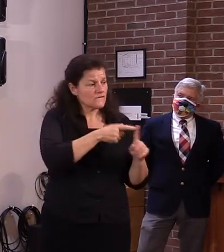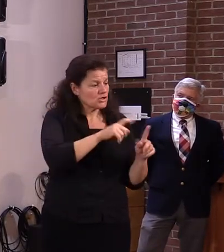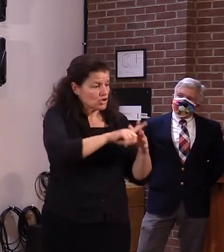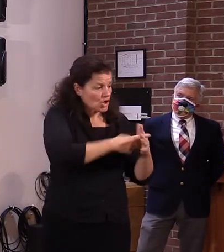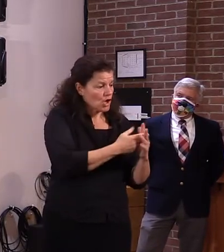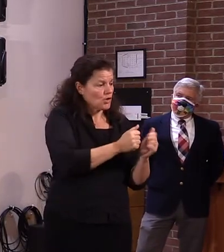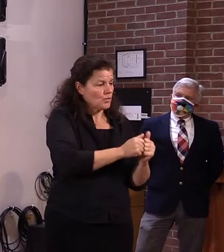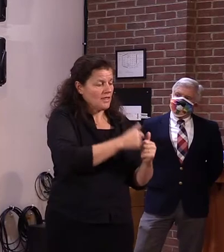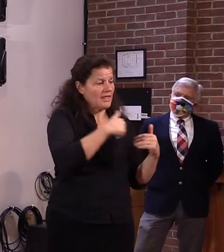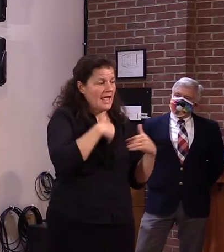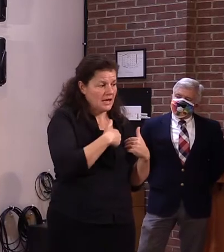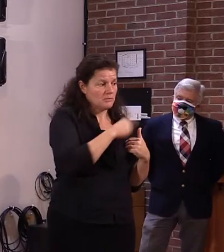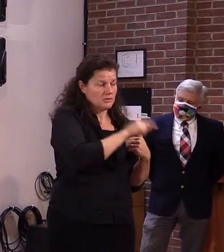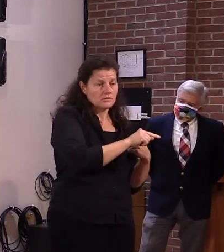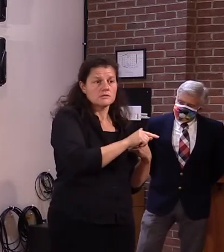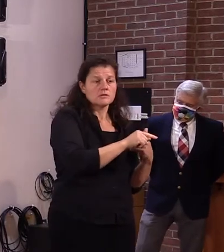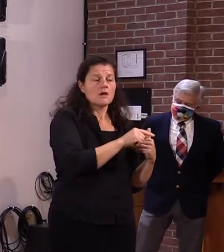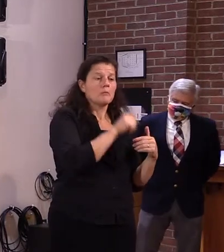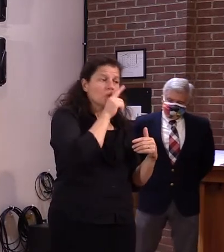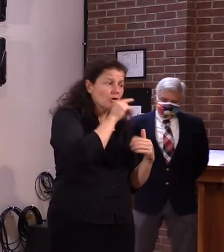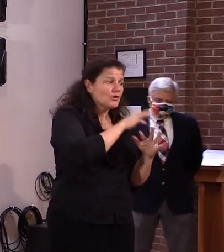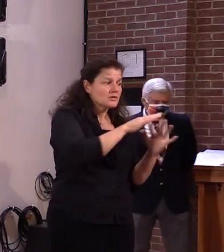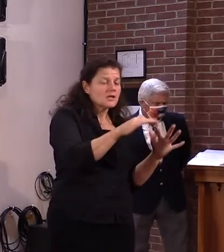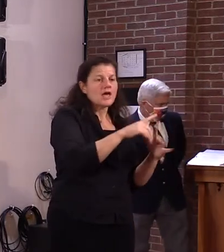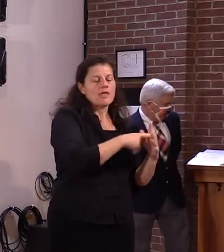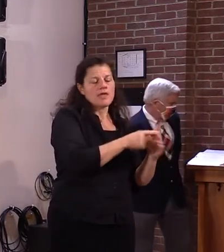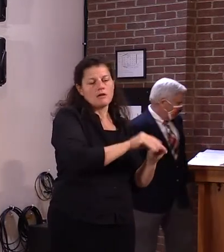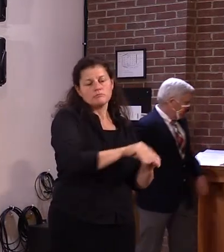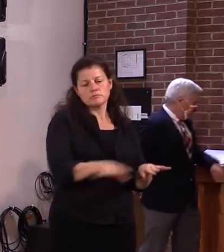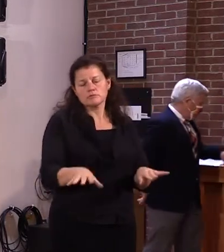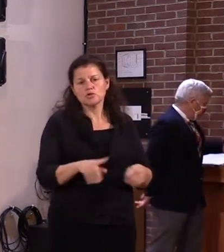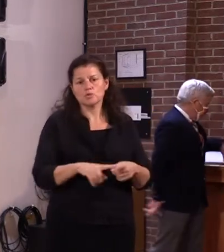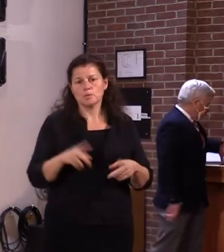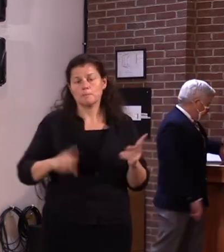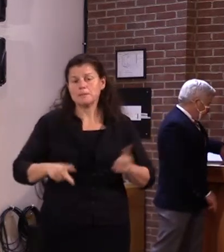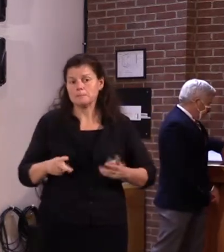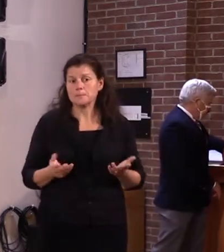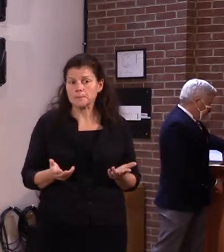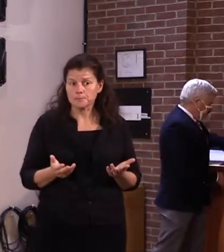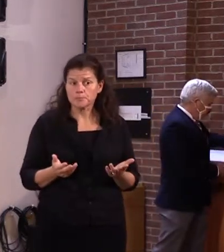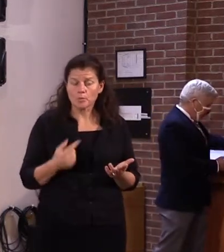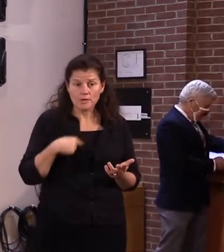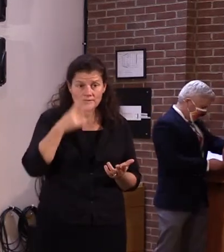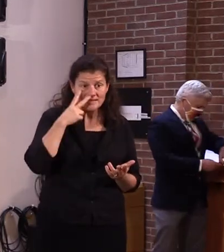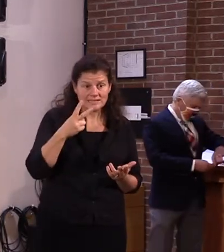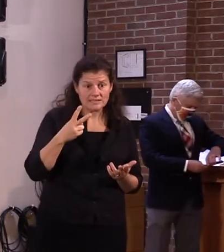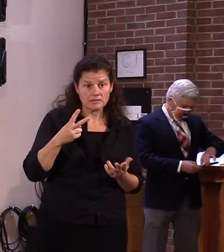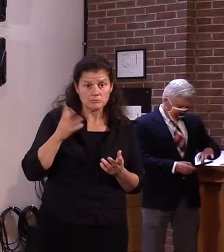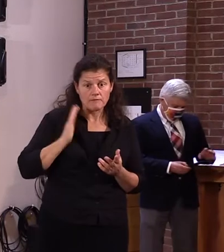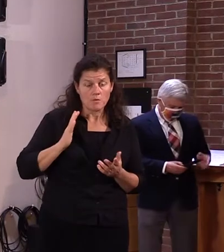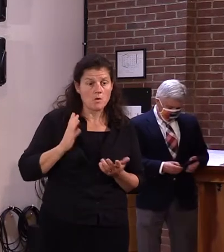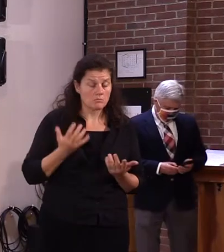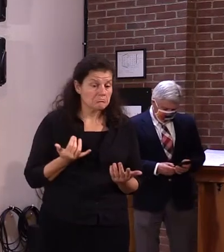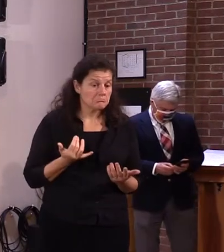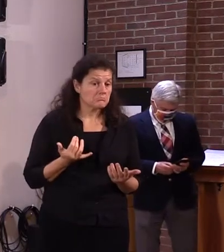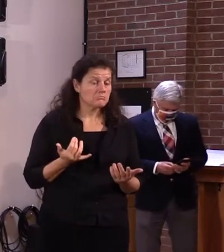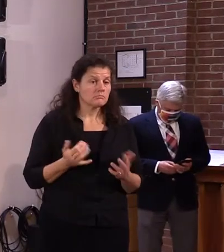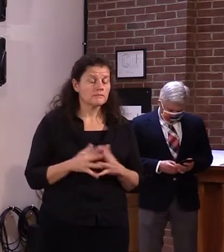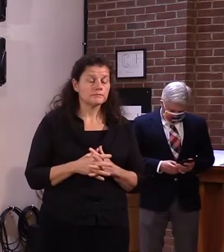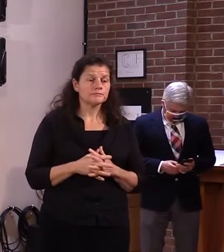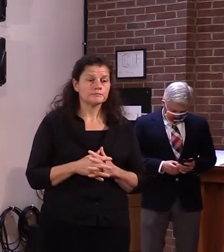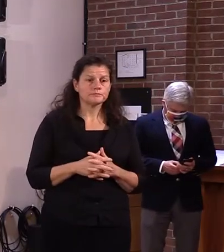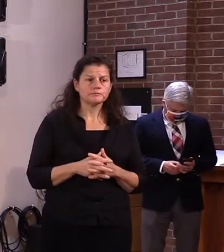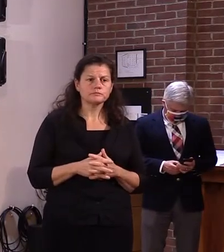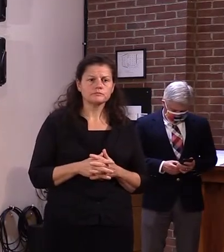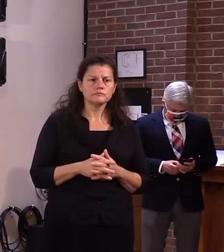word zoonotic, things that existed more in the animal population and then made the jump to the human